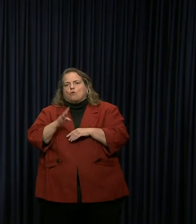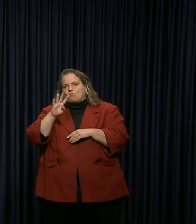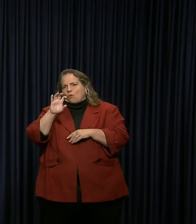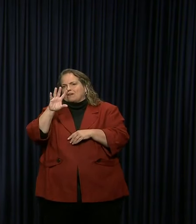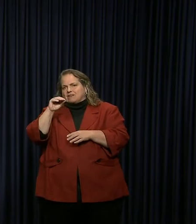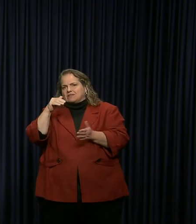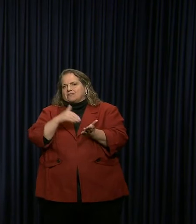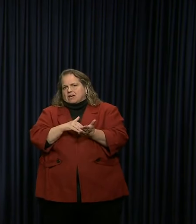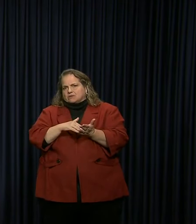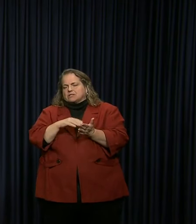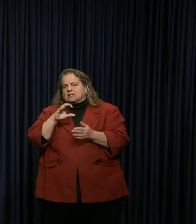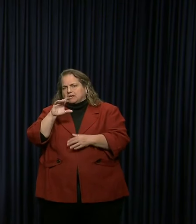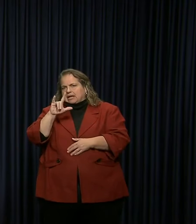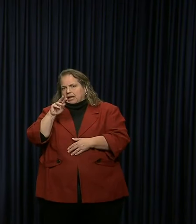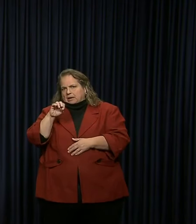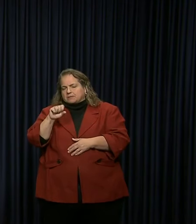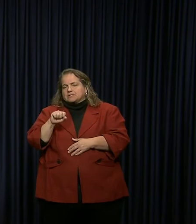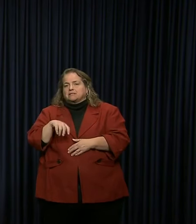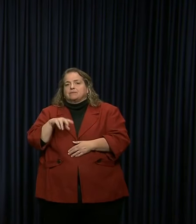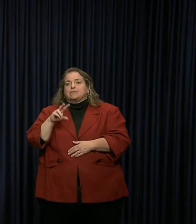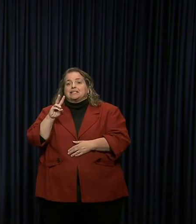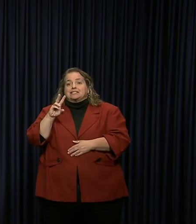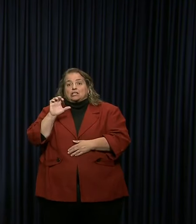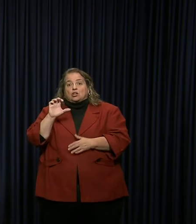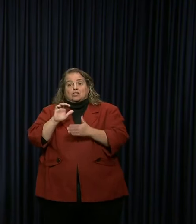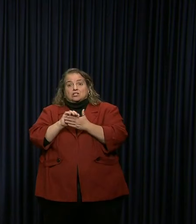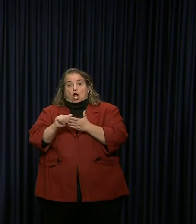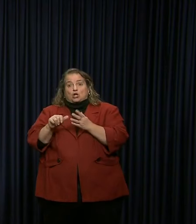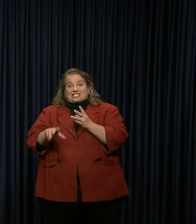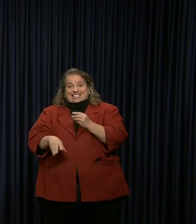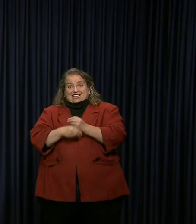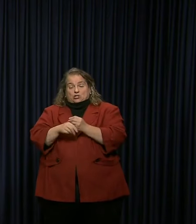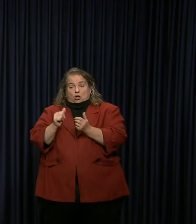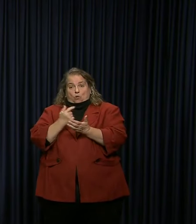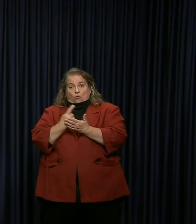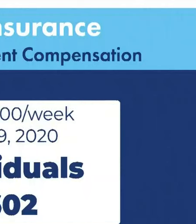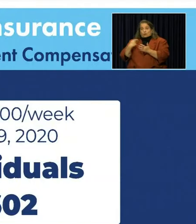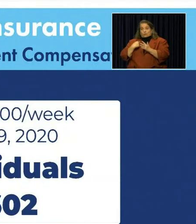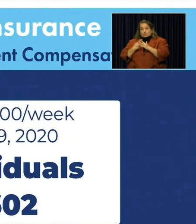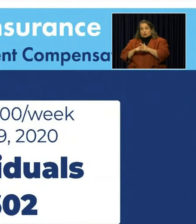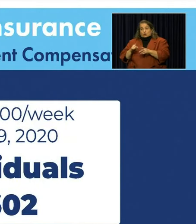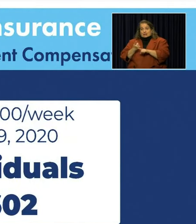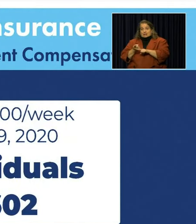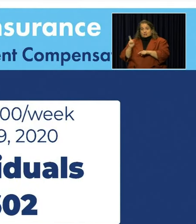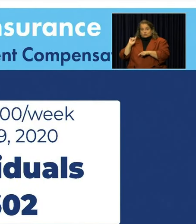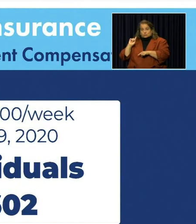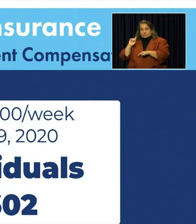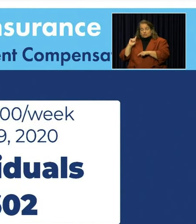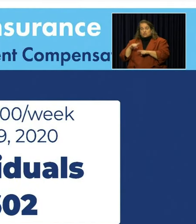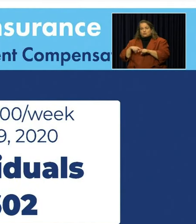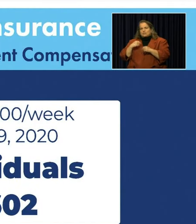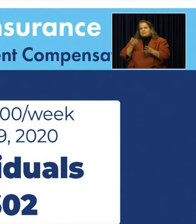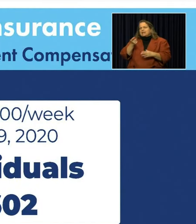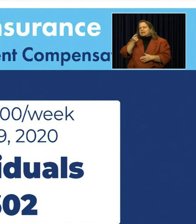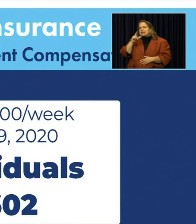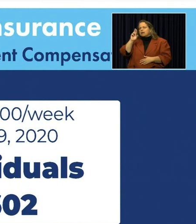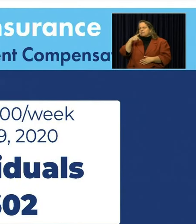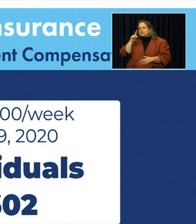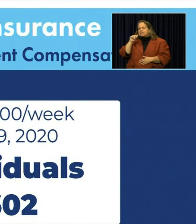claims. The $600 a week additional that we started last week, just to give a little bit of